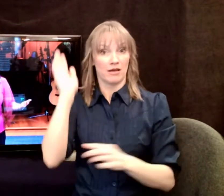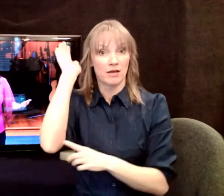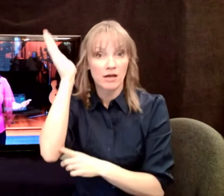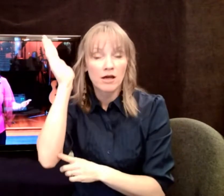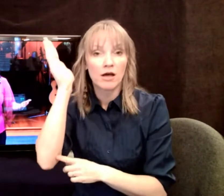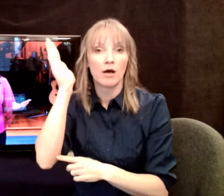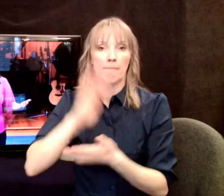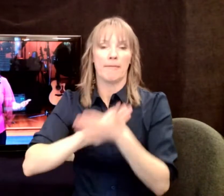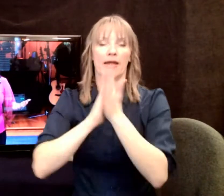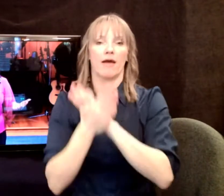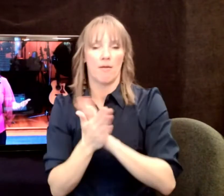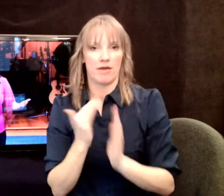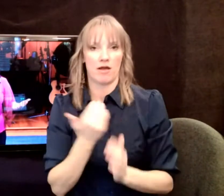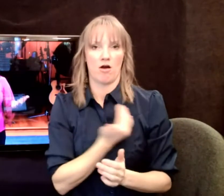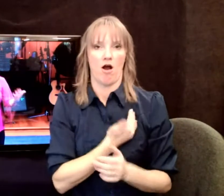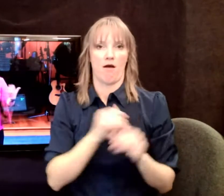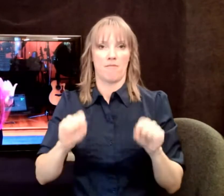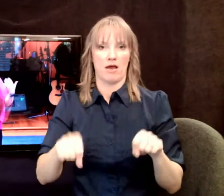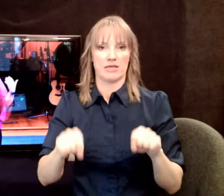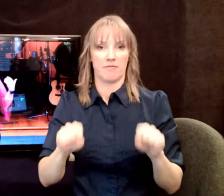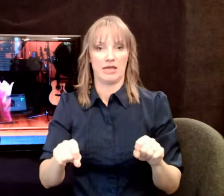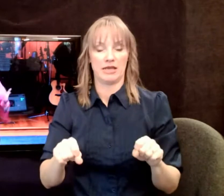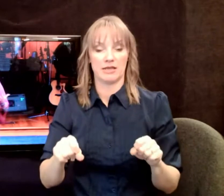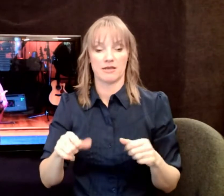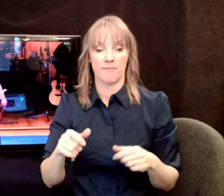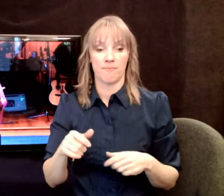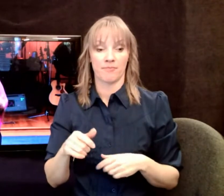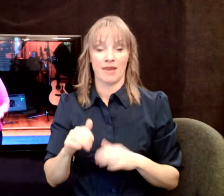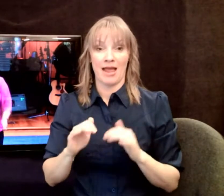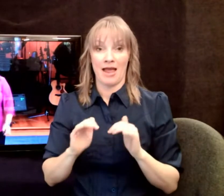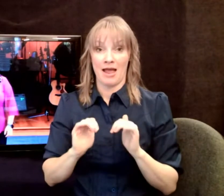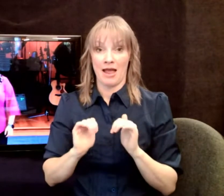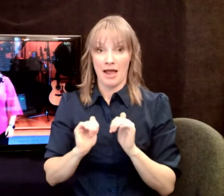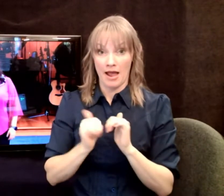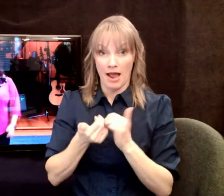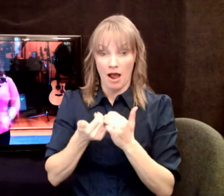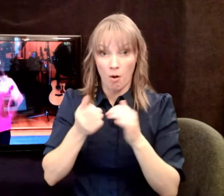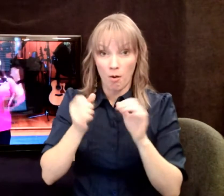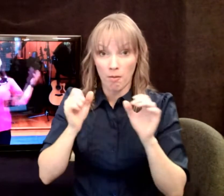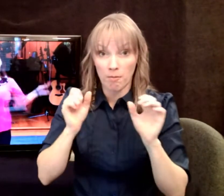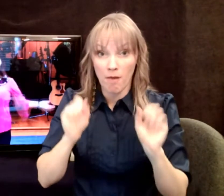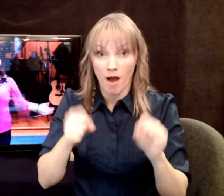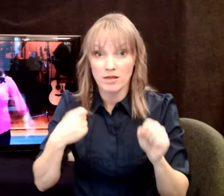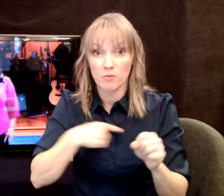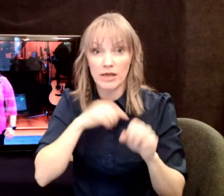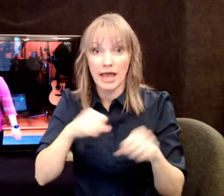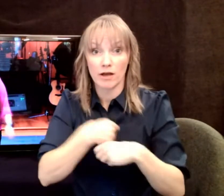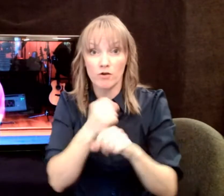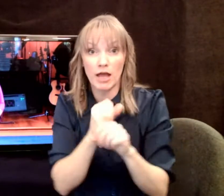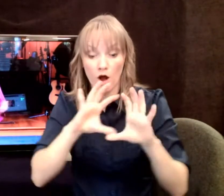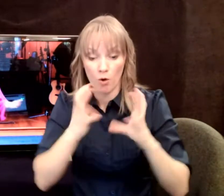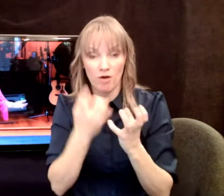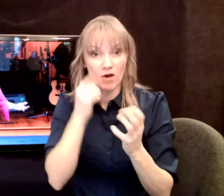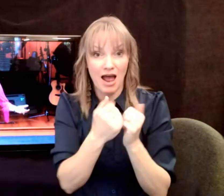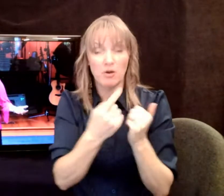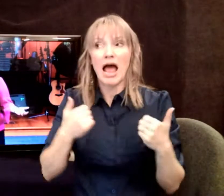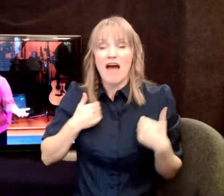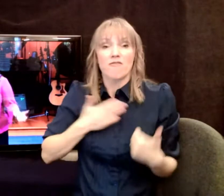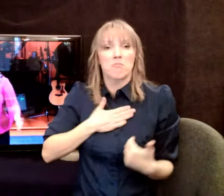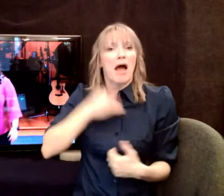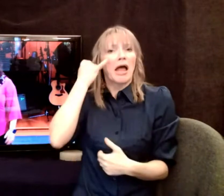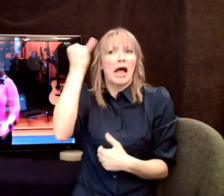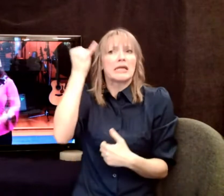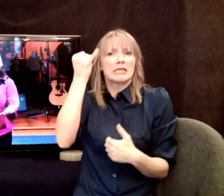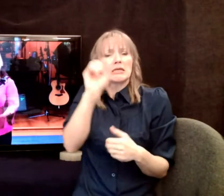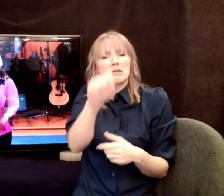our possibilities. And so while I don't know how it's possible that we could create a world for everyone, got my own ideas here and